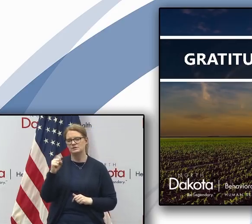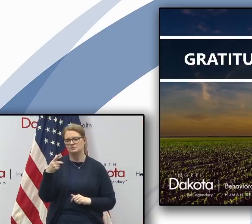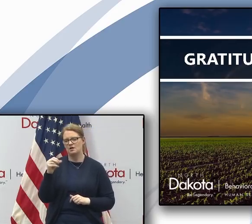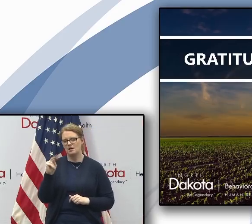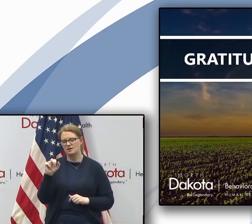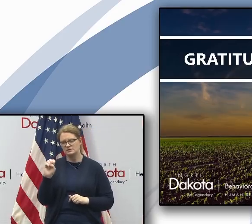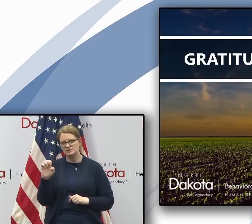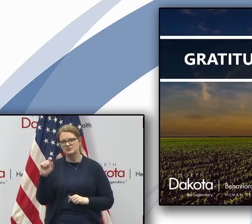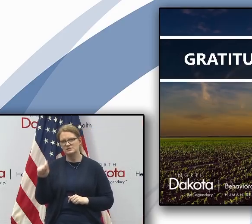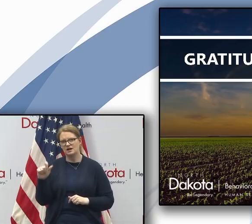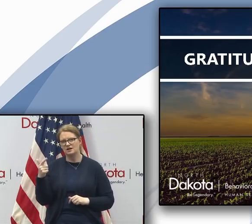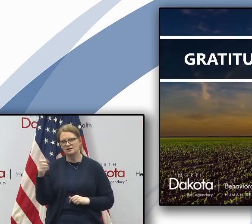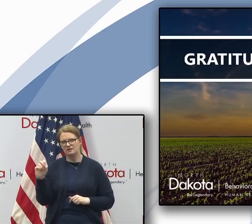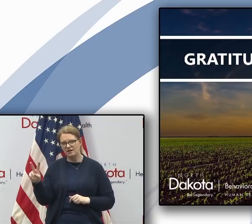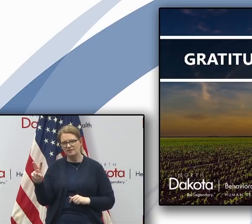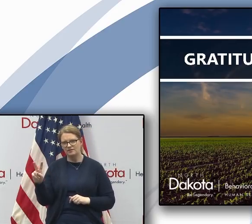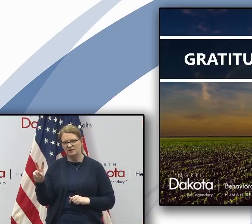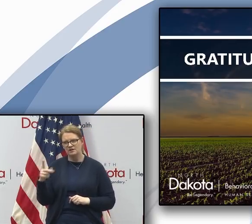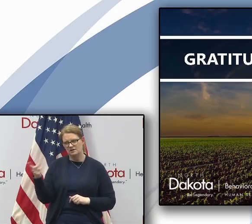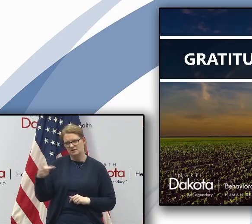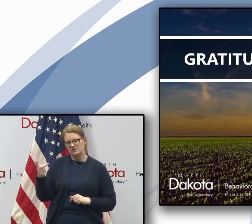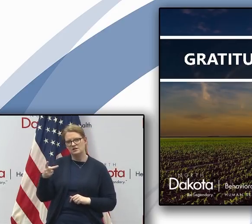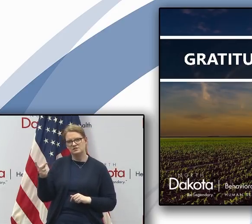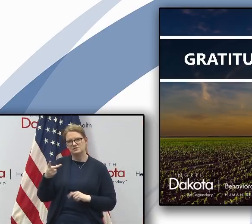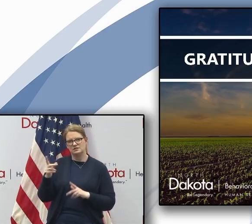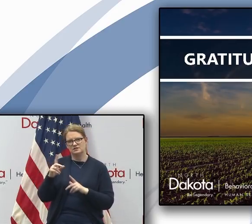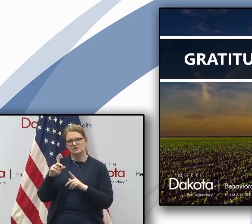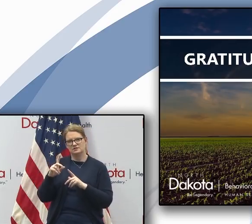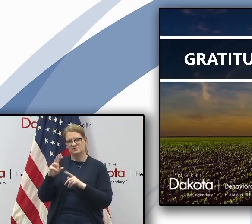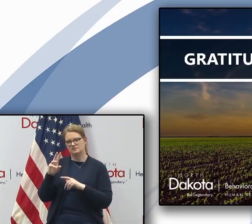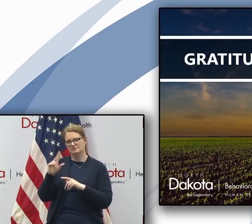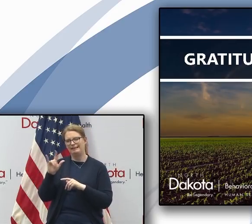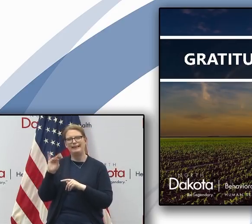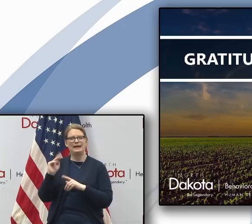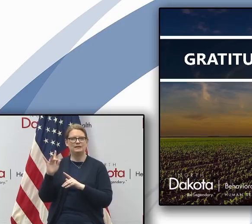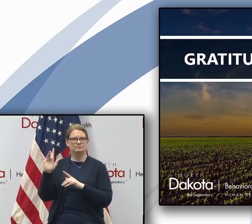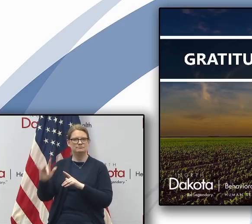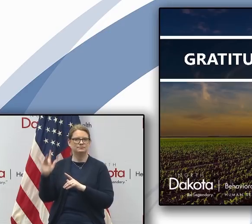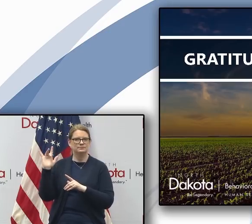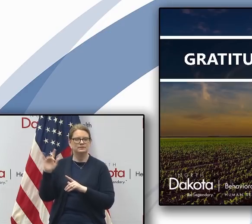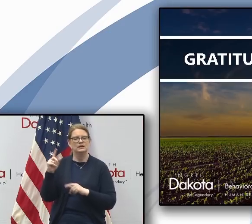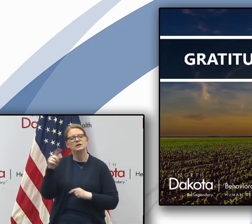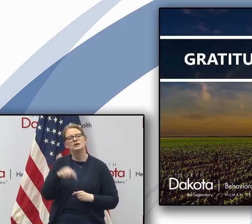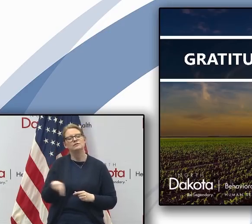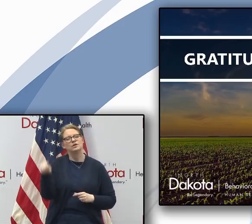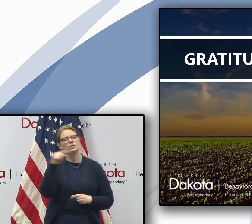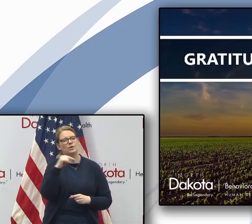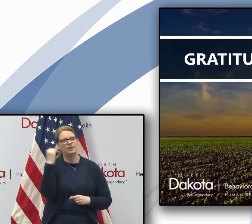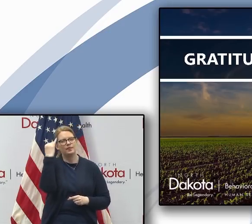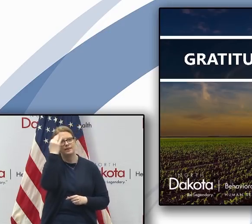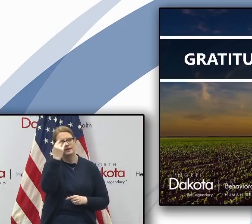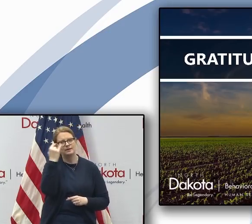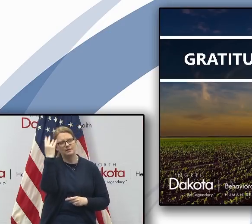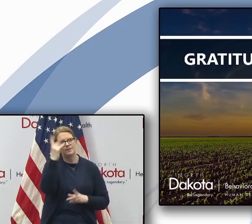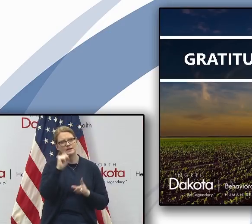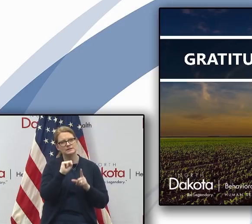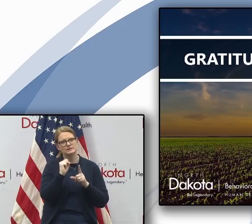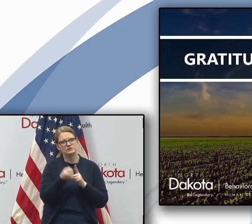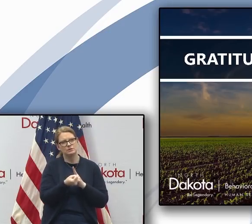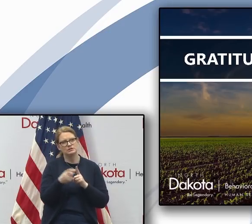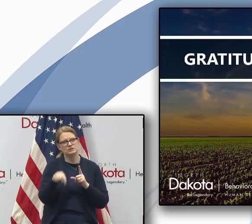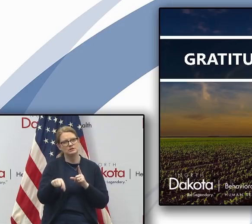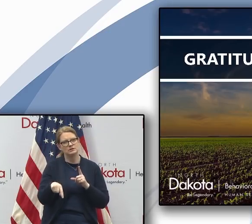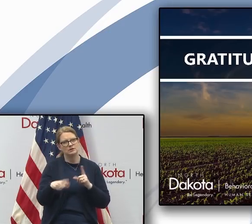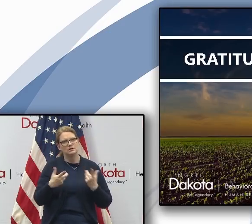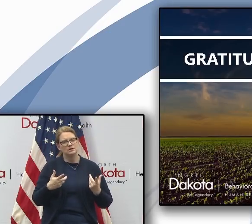response.gov. Those websites, there'll be a link there to do that, but I would encourage people, as you're thinking about the situation that we're in, that